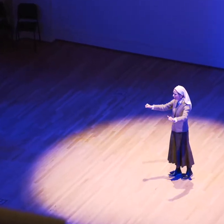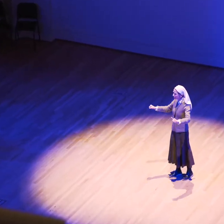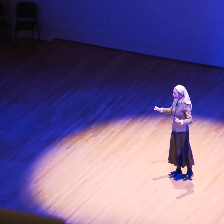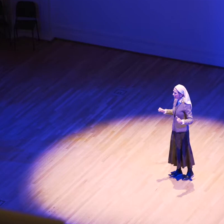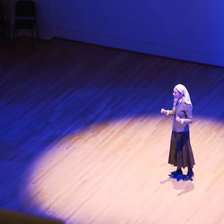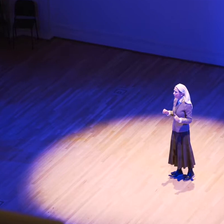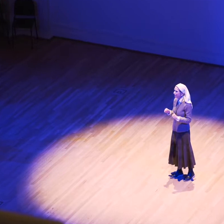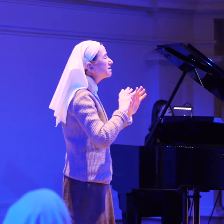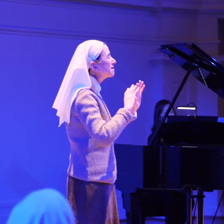-blowing to me.